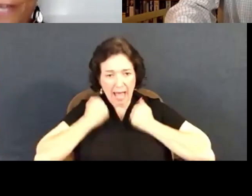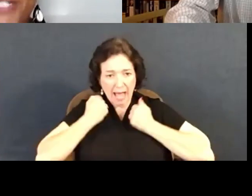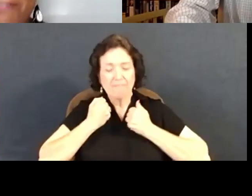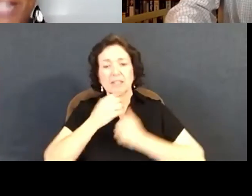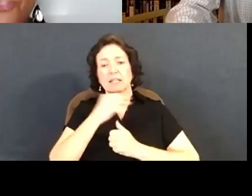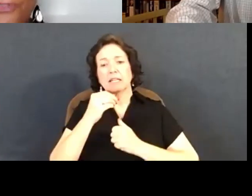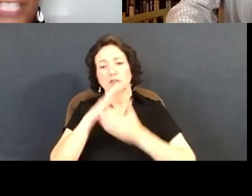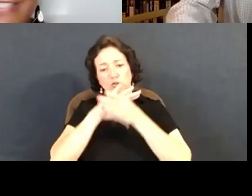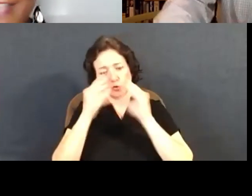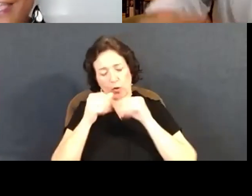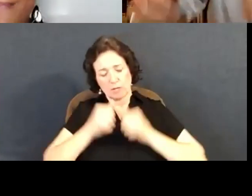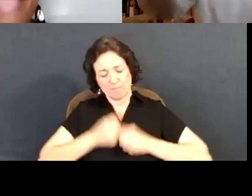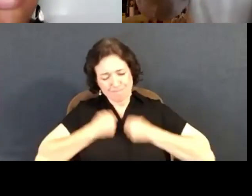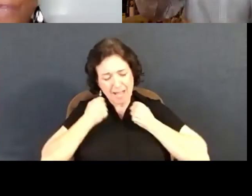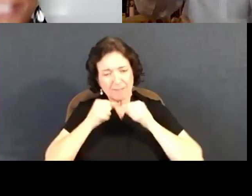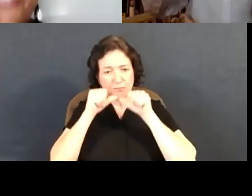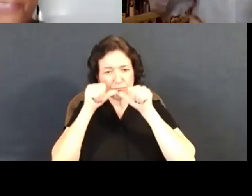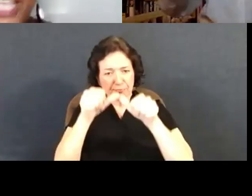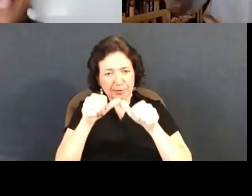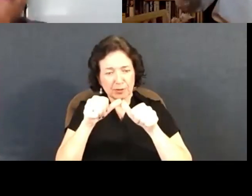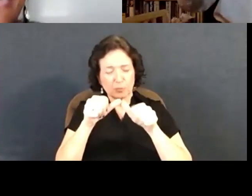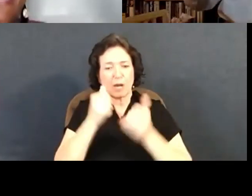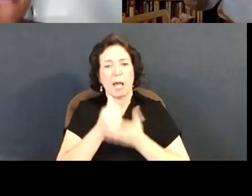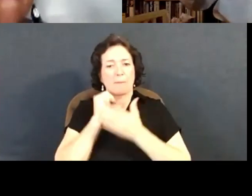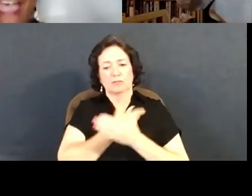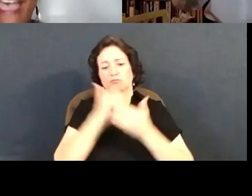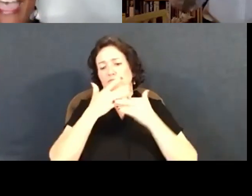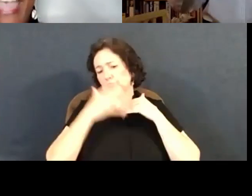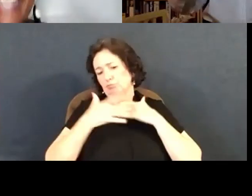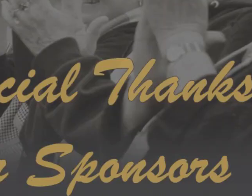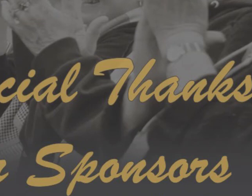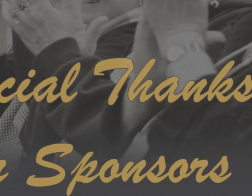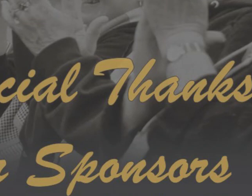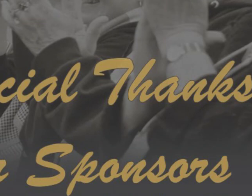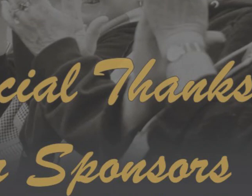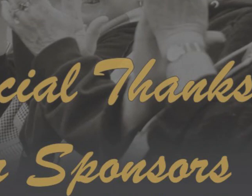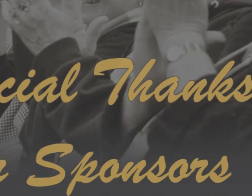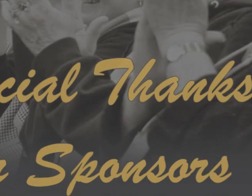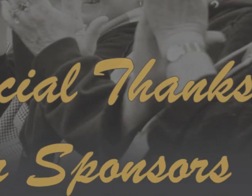going to help us make it through this time and the rest of time. All right.